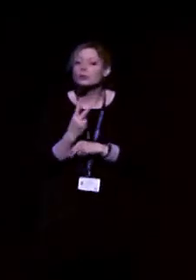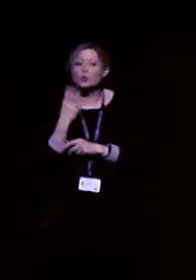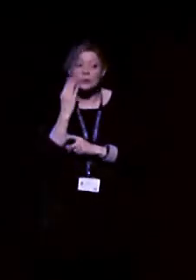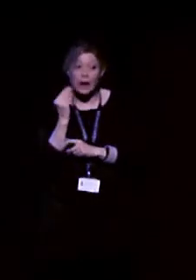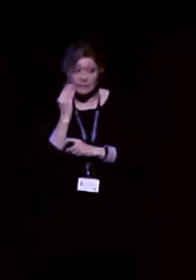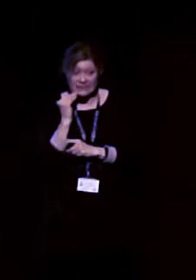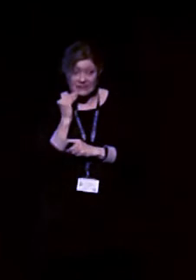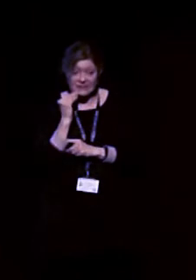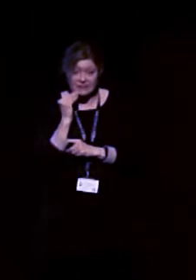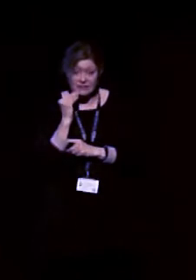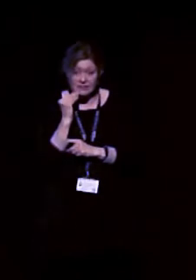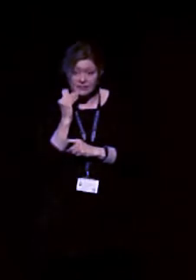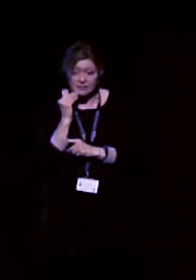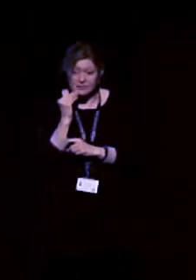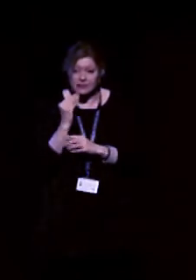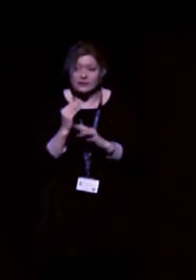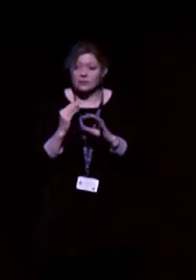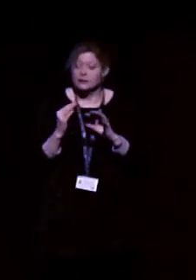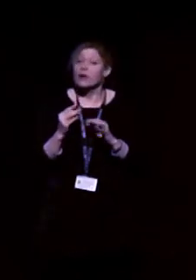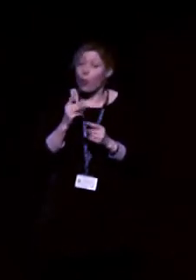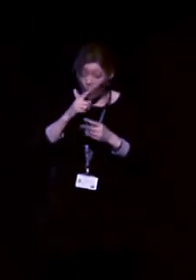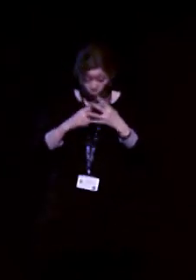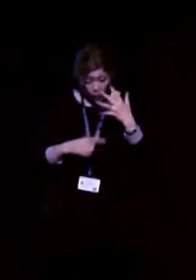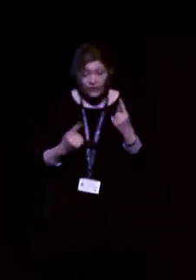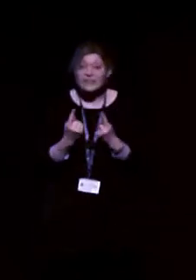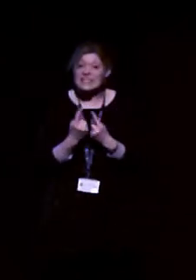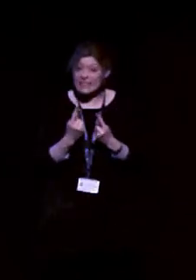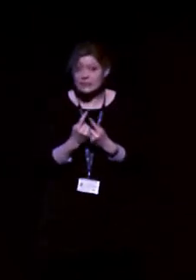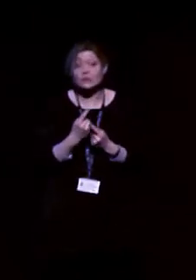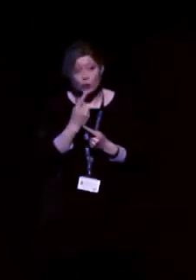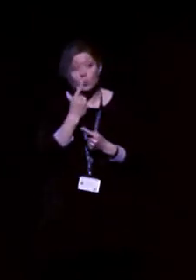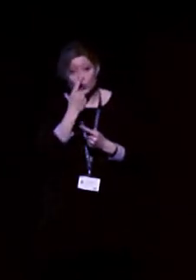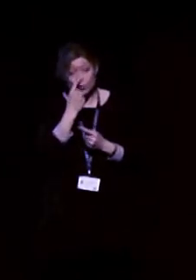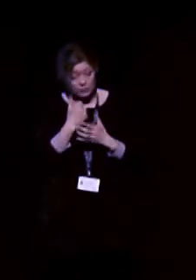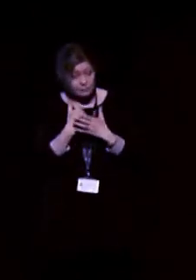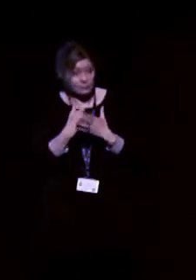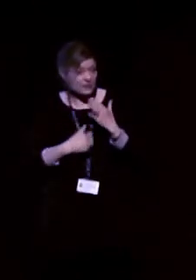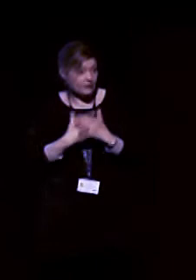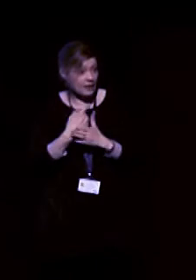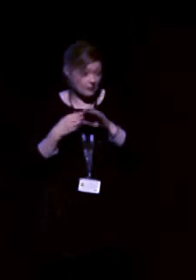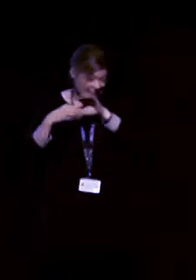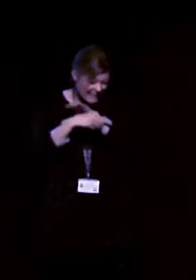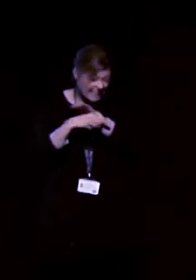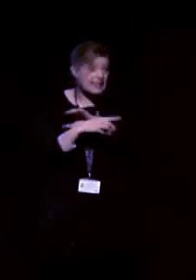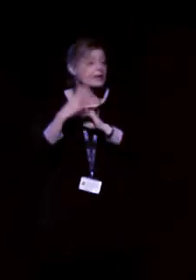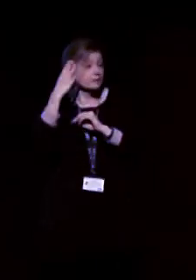a fact on whether you subsequently develop inner ear hearing loss at a particular level or exposure.